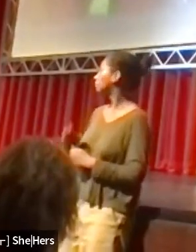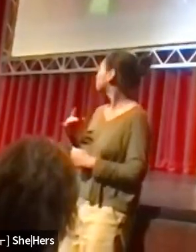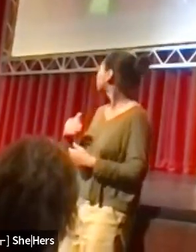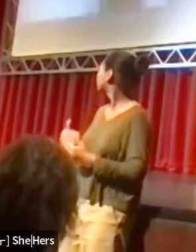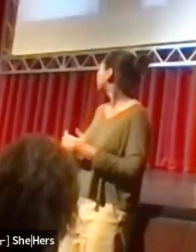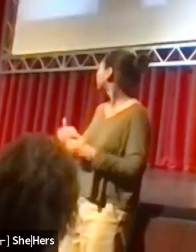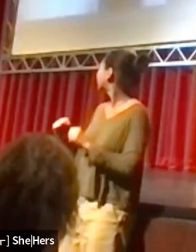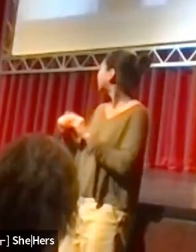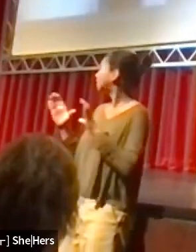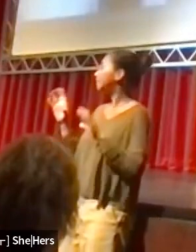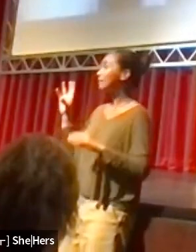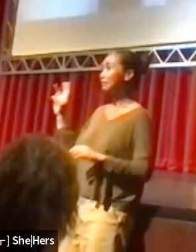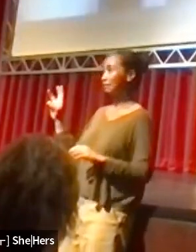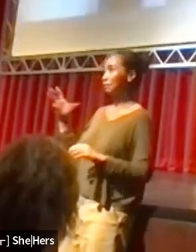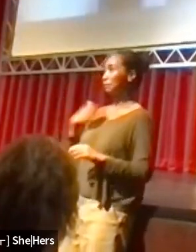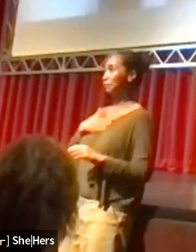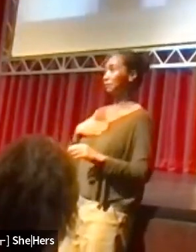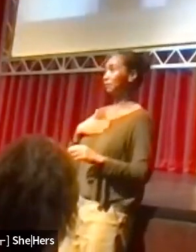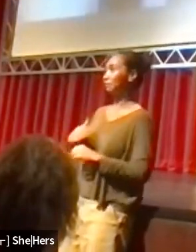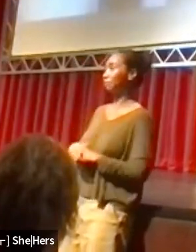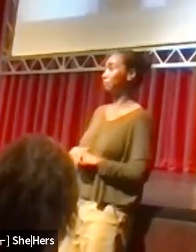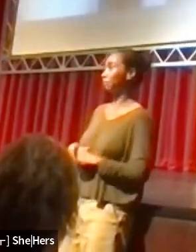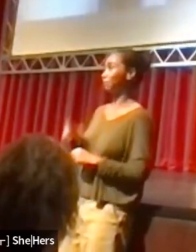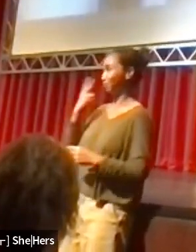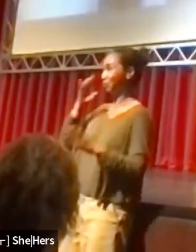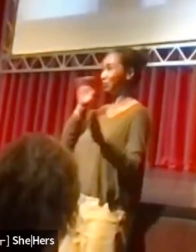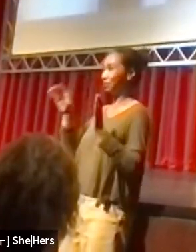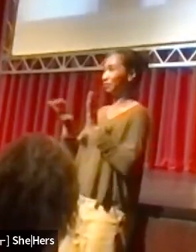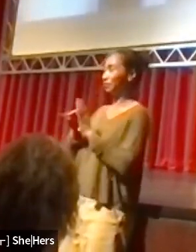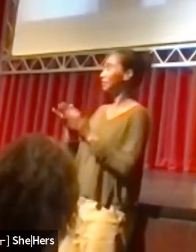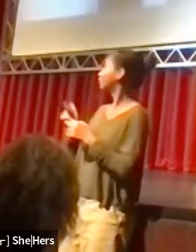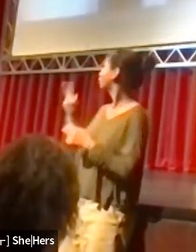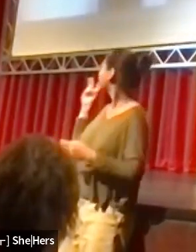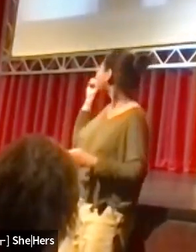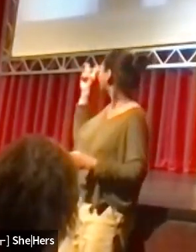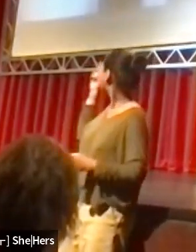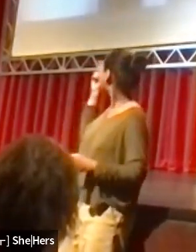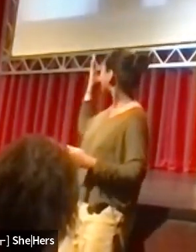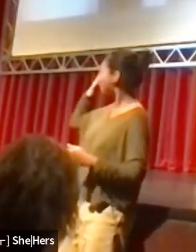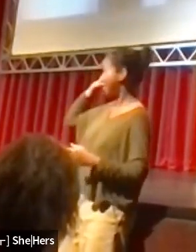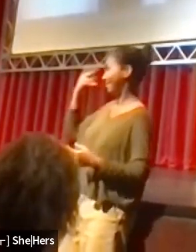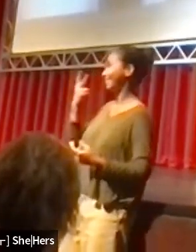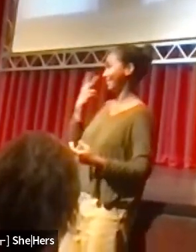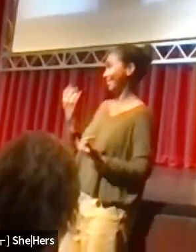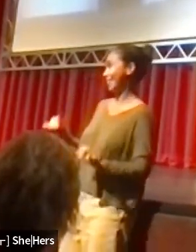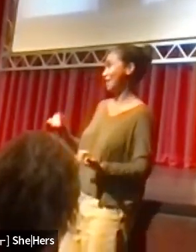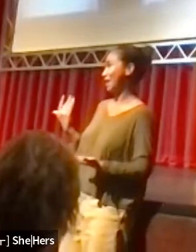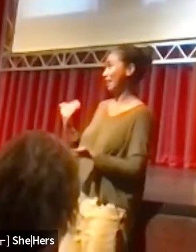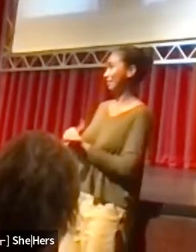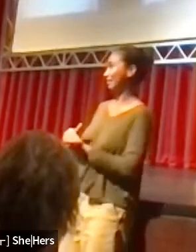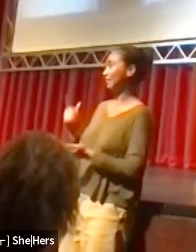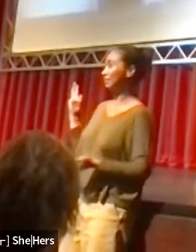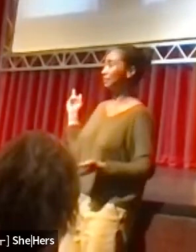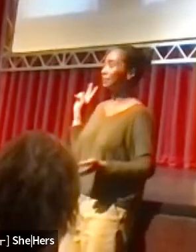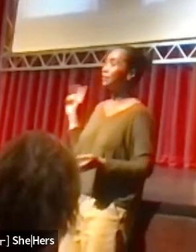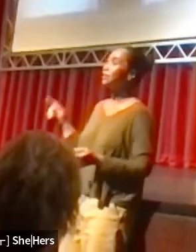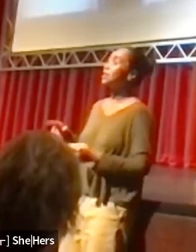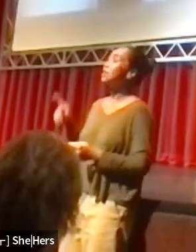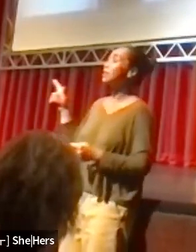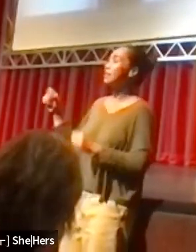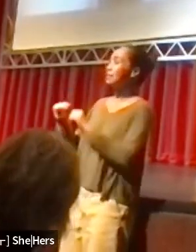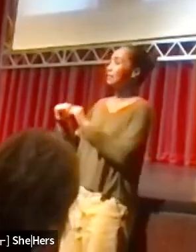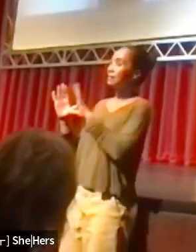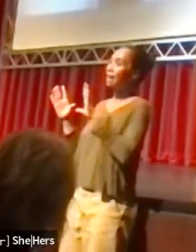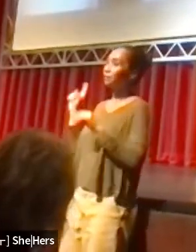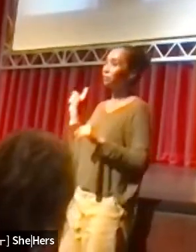Slide 16. You saw the photograph of these two before, and here they are again. This is the